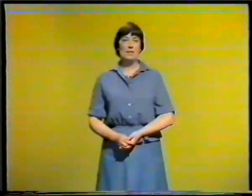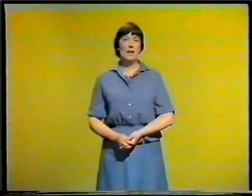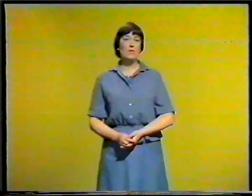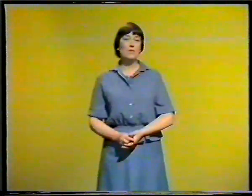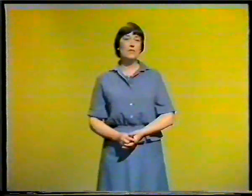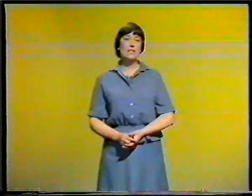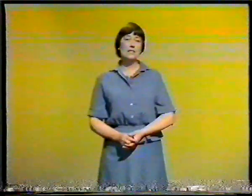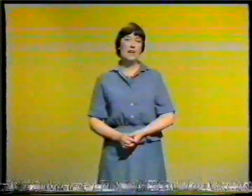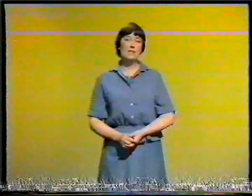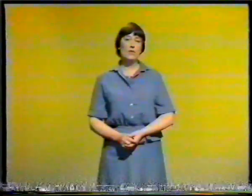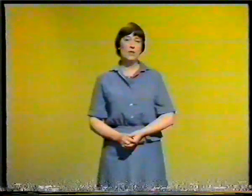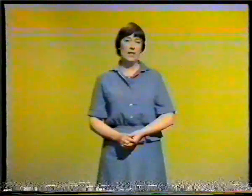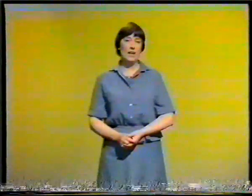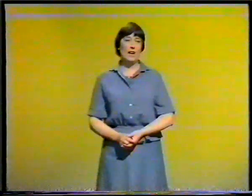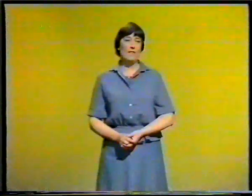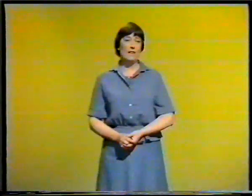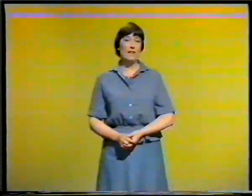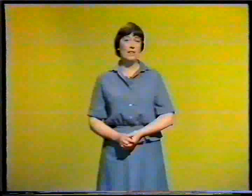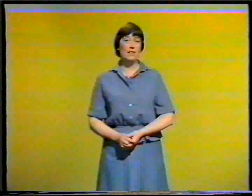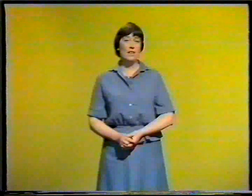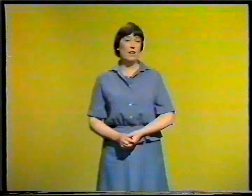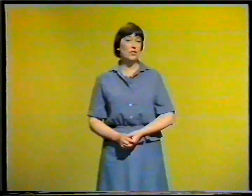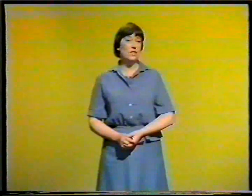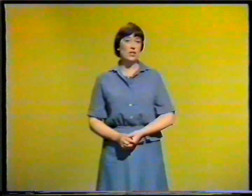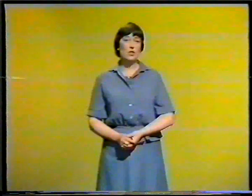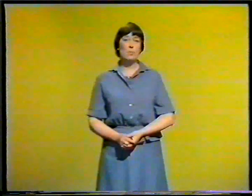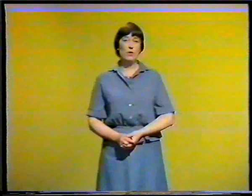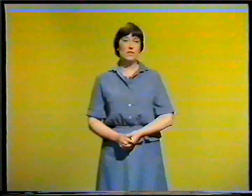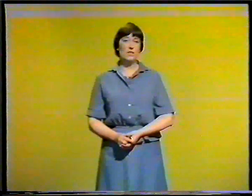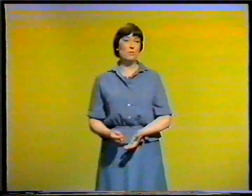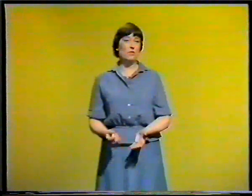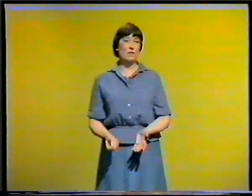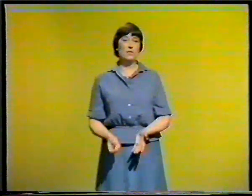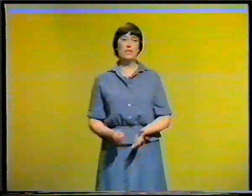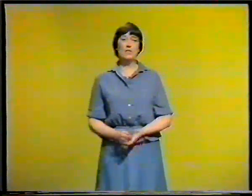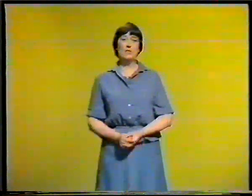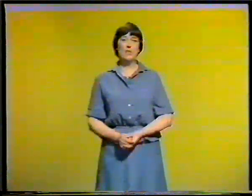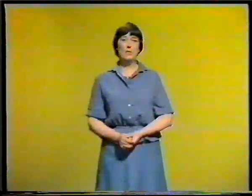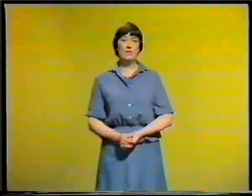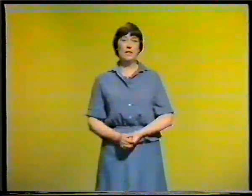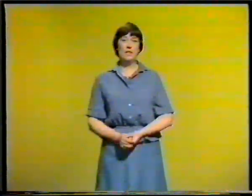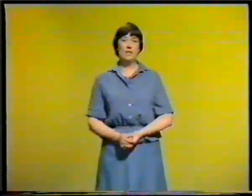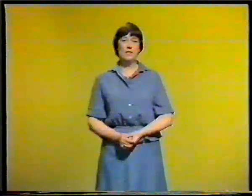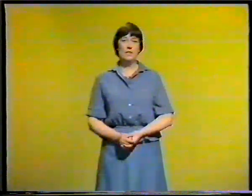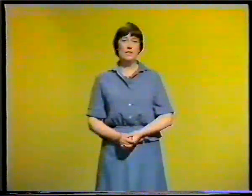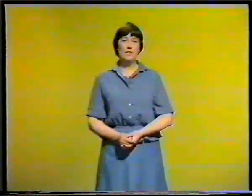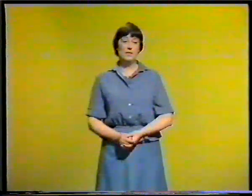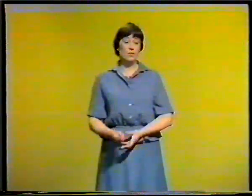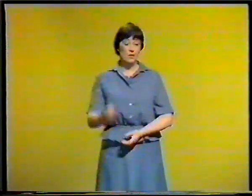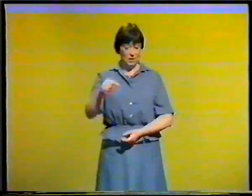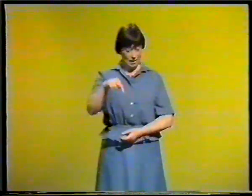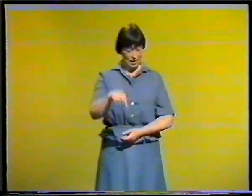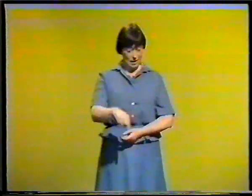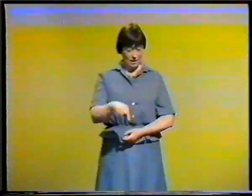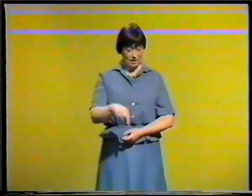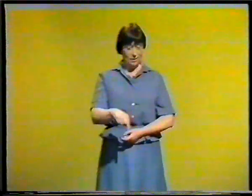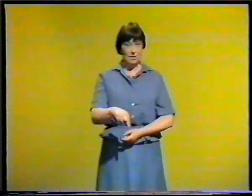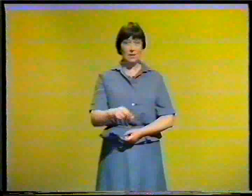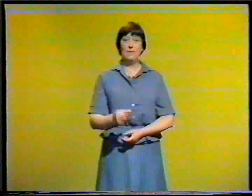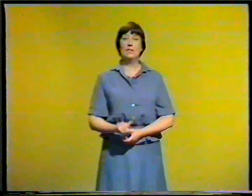Now, the signs for here and there are just actually pointing to whatever it is you're trying to indicate. So, here, if that's what